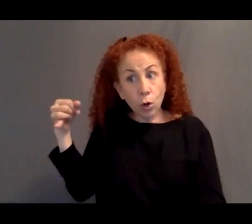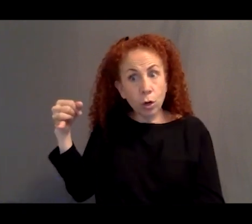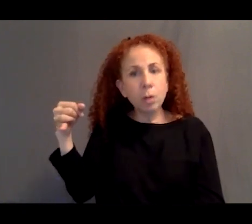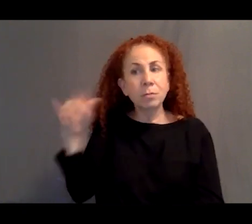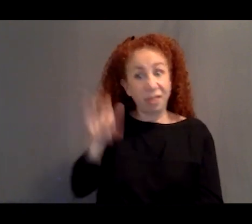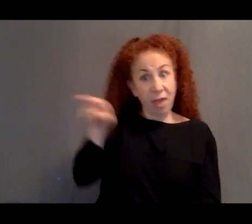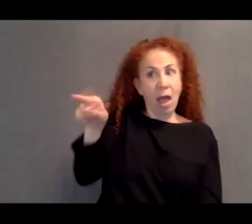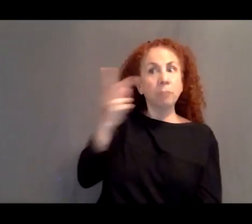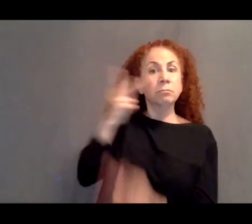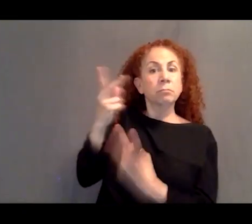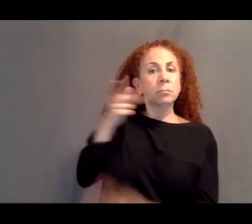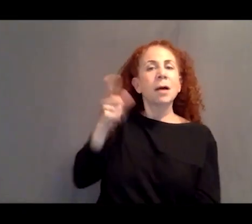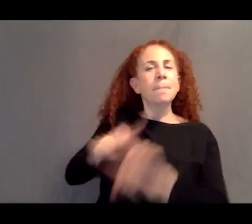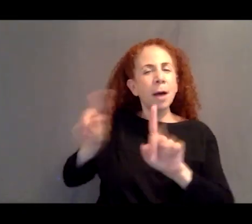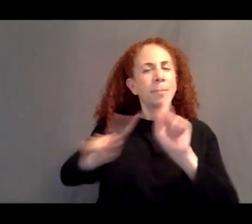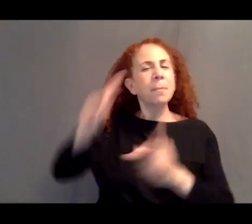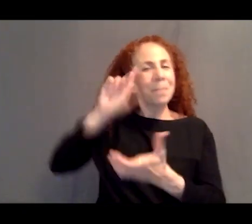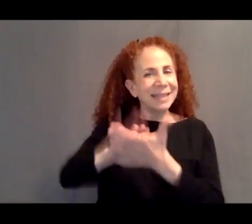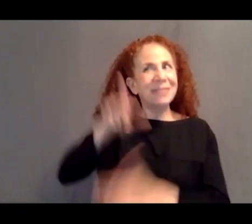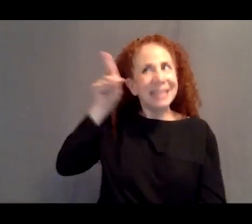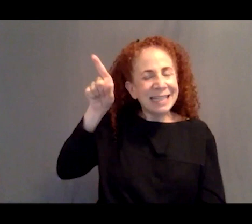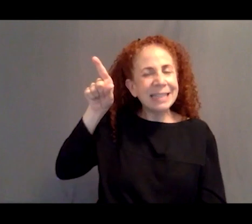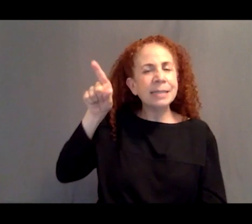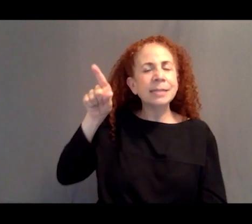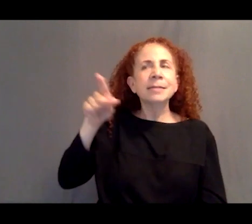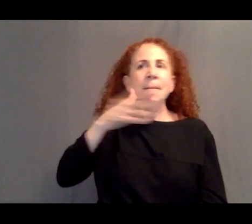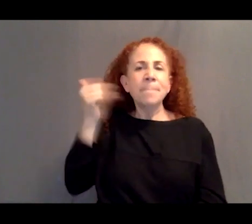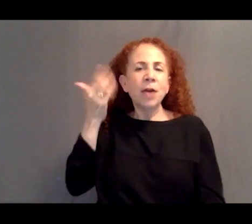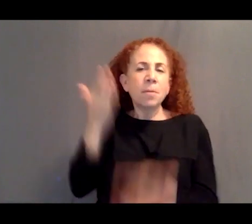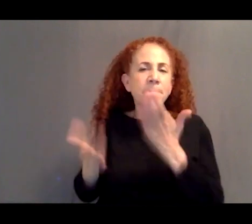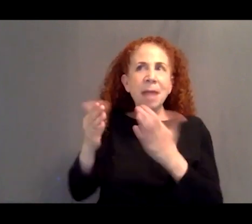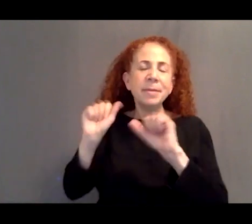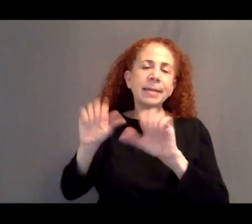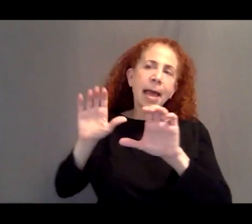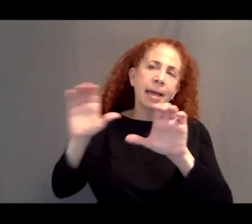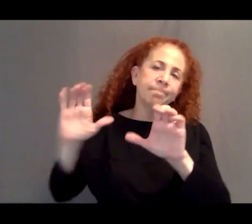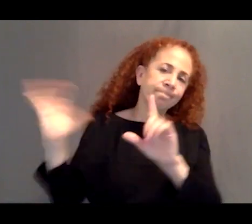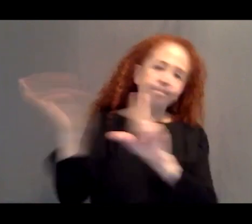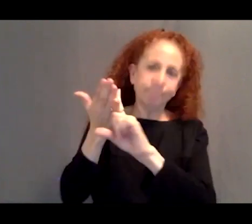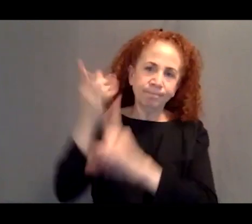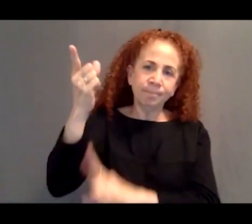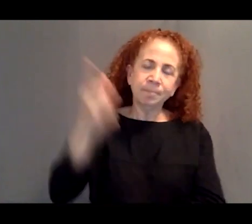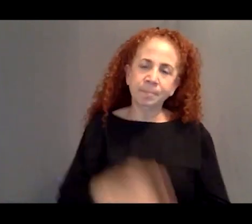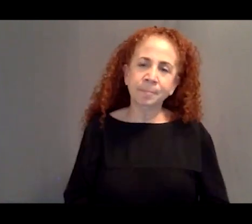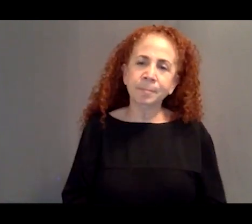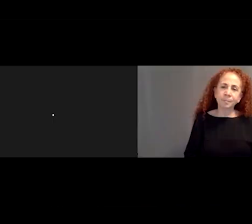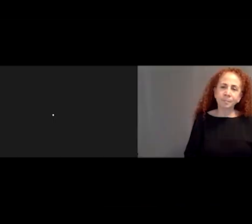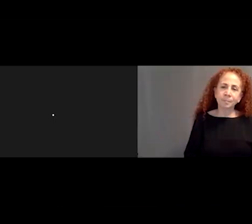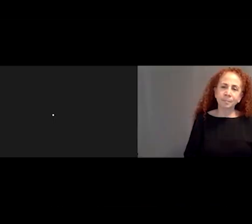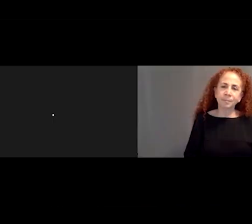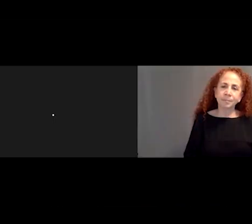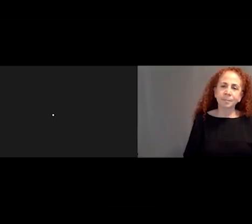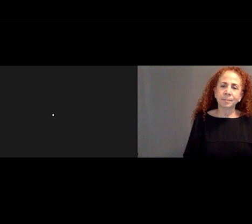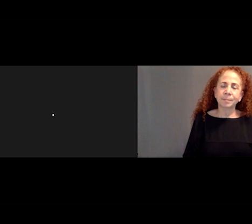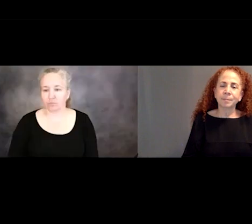think that people do believe that he is a president who can be organized against. All right. Well,